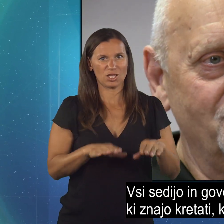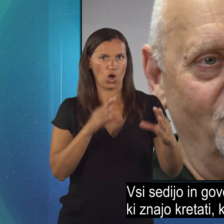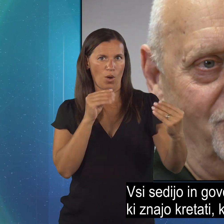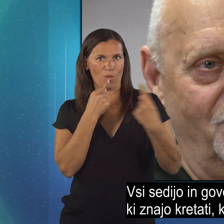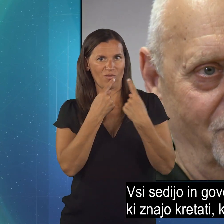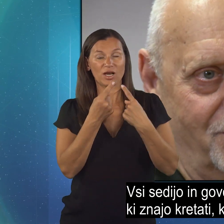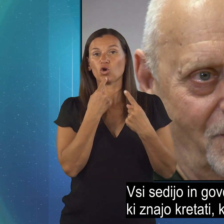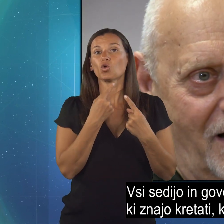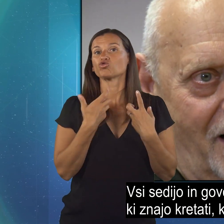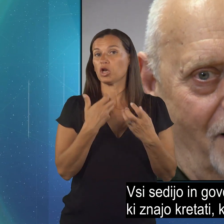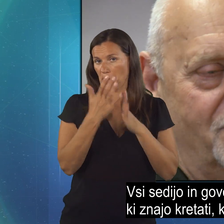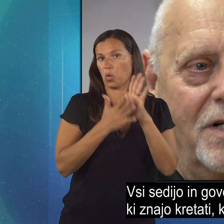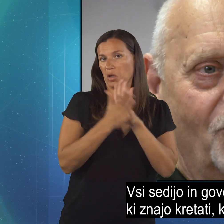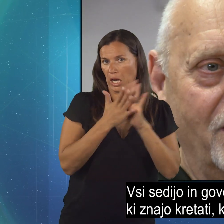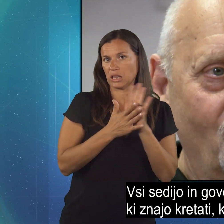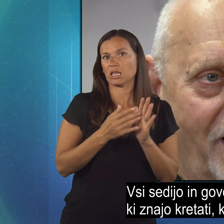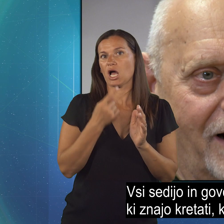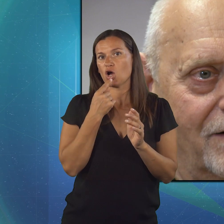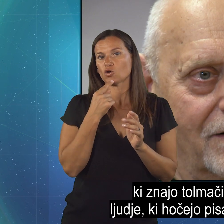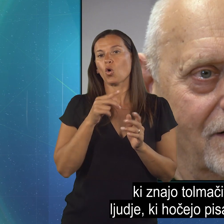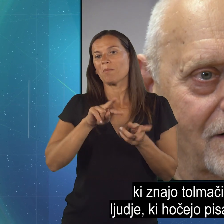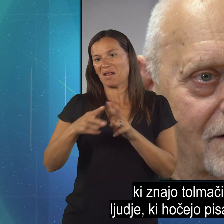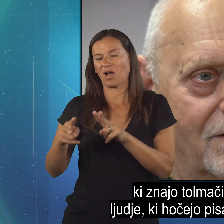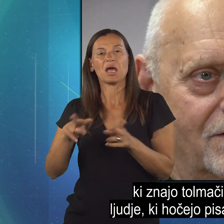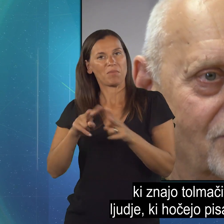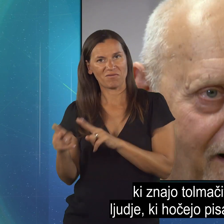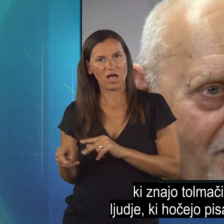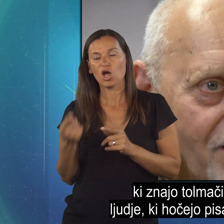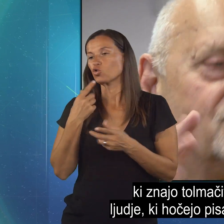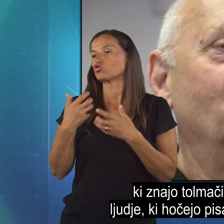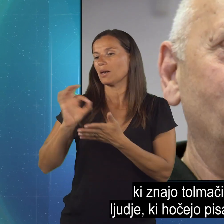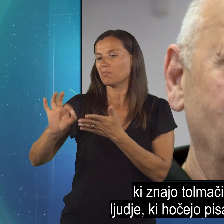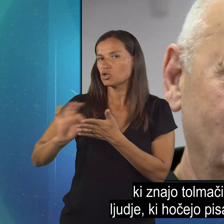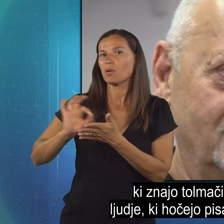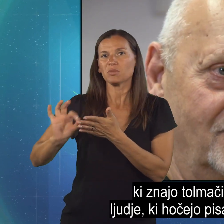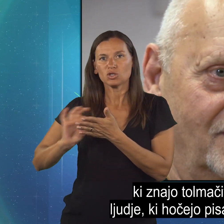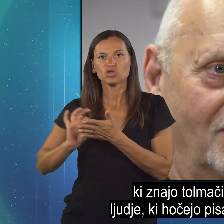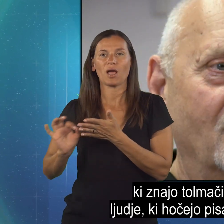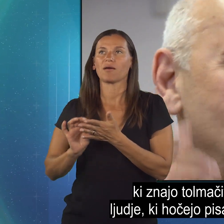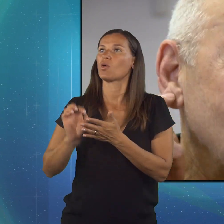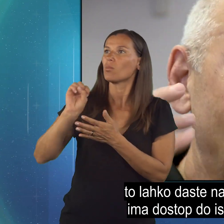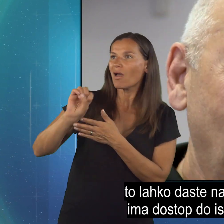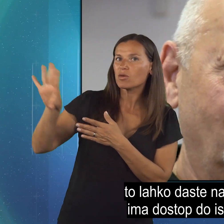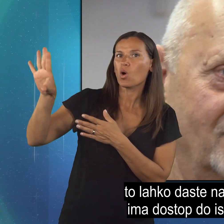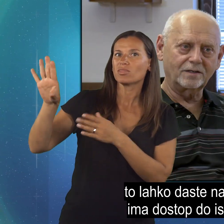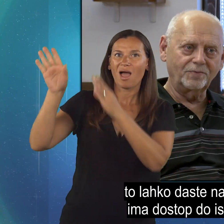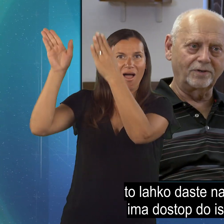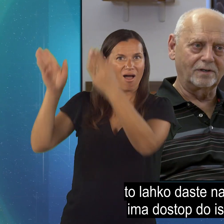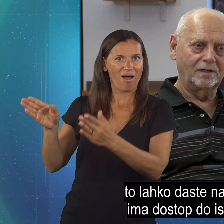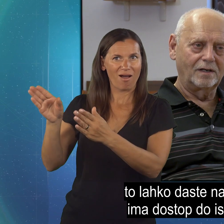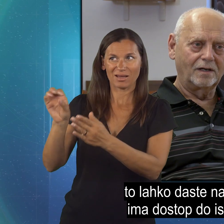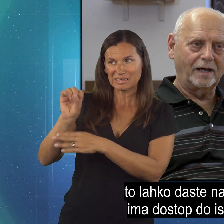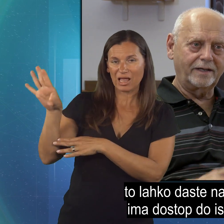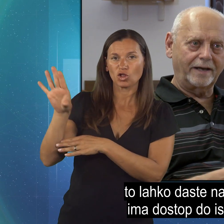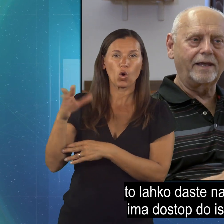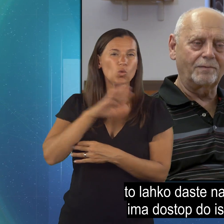talking, and people who can sign, people who can interpret, people who want to write can write. You can put it up on the screen.